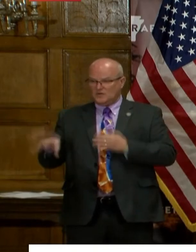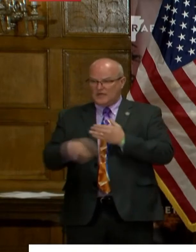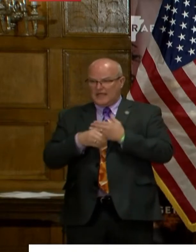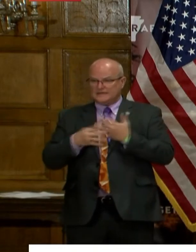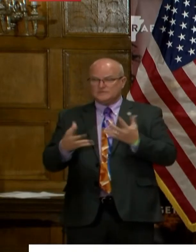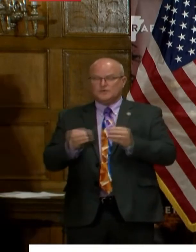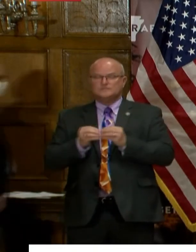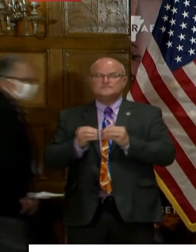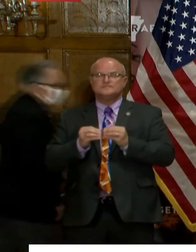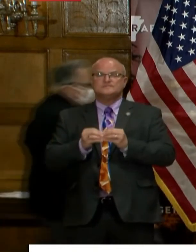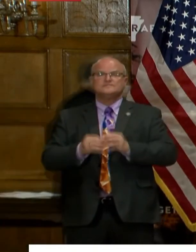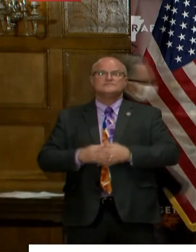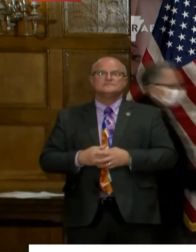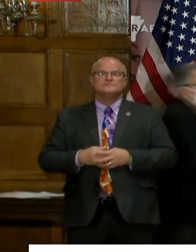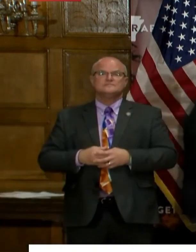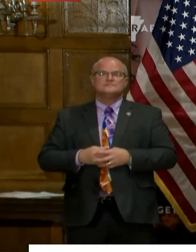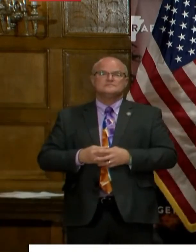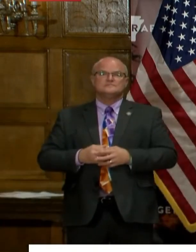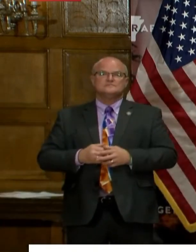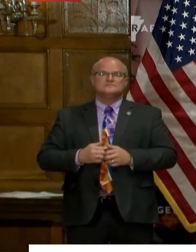there?